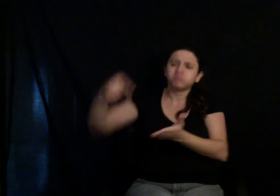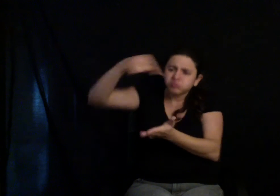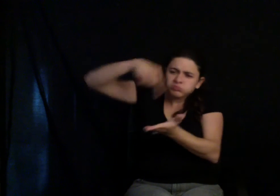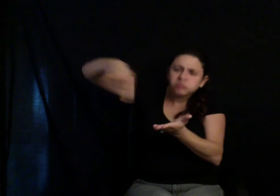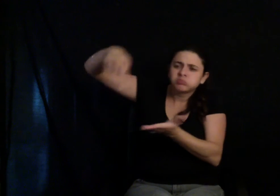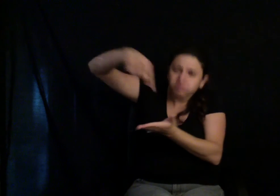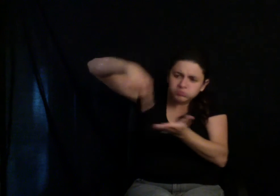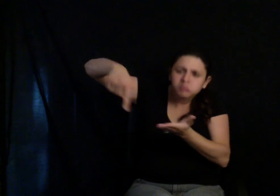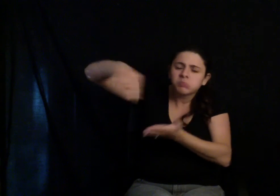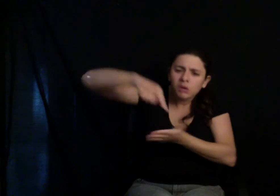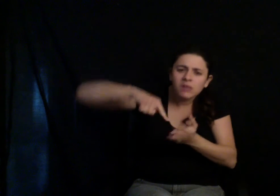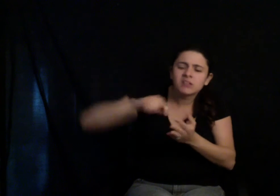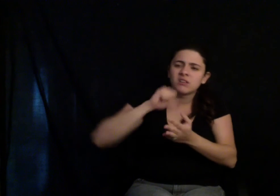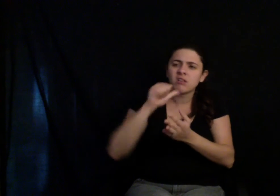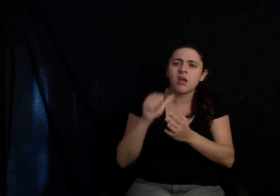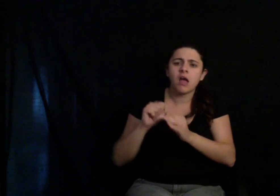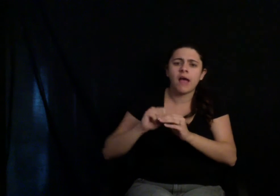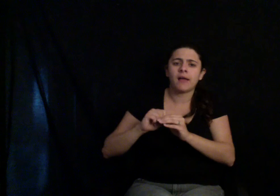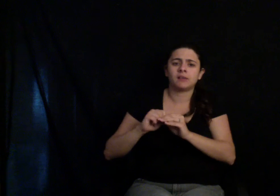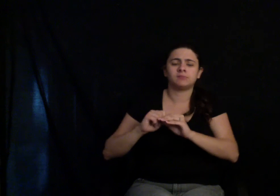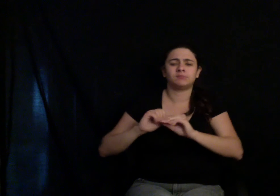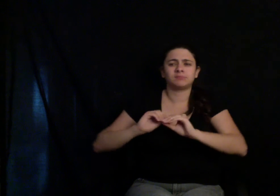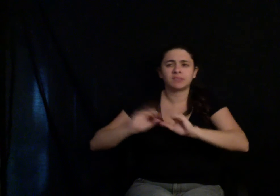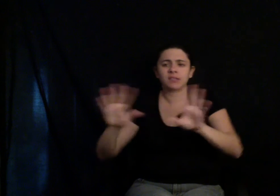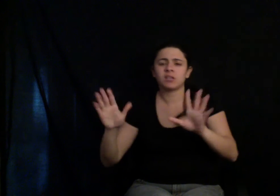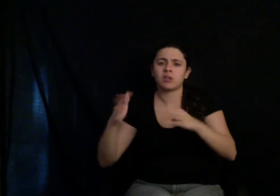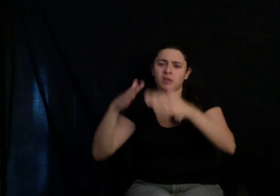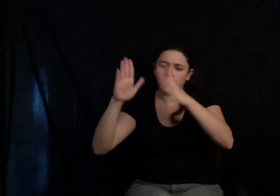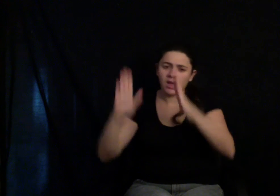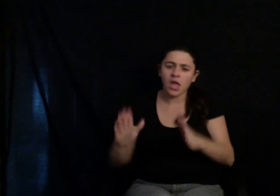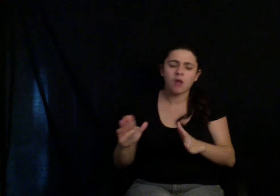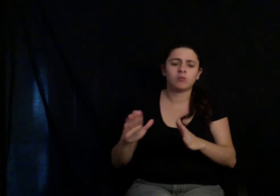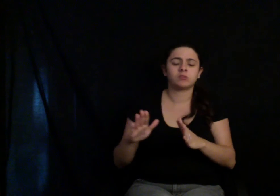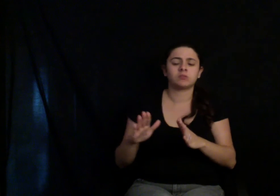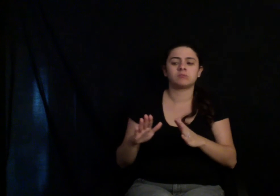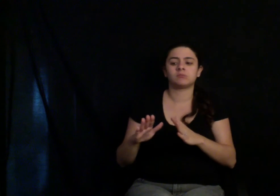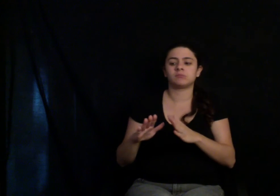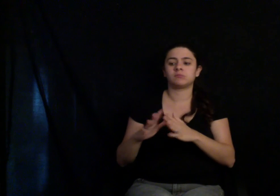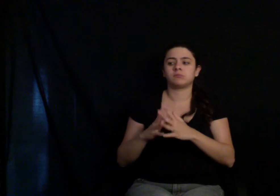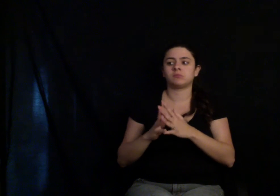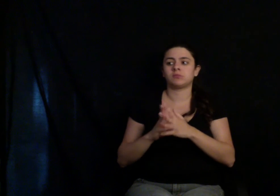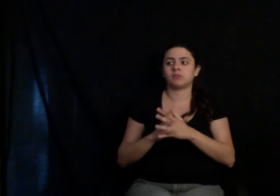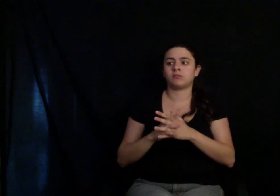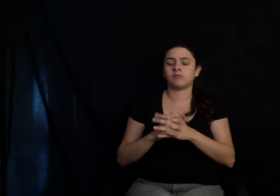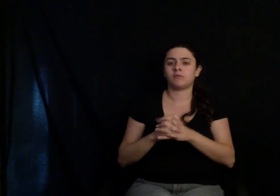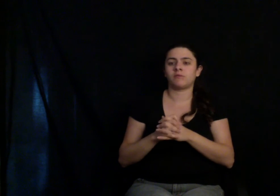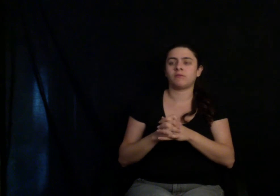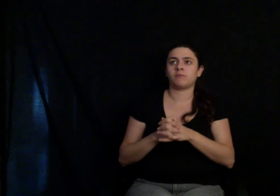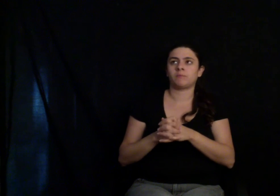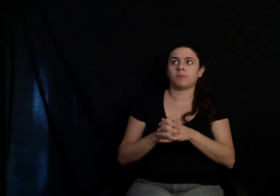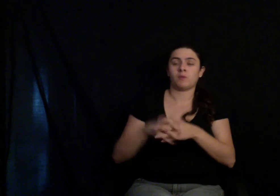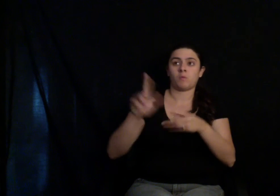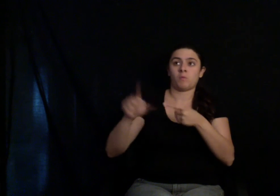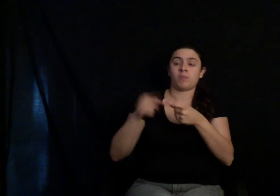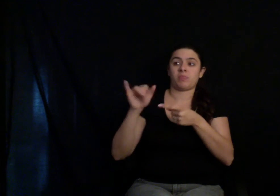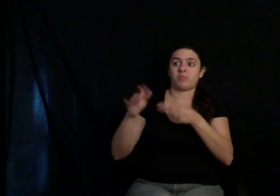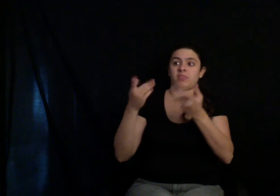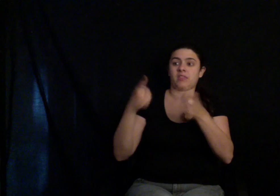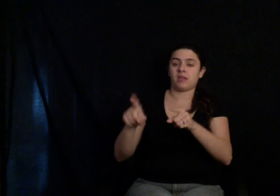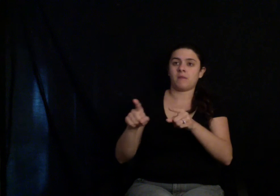So it was really hard to escape. So you could tell where my priorities are because the first thing I grabbed, and by this point, I guess it's all started